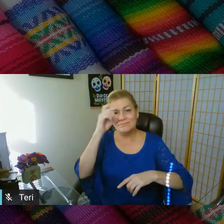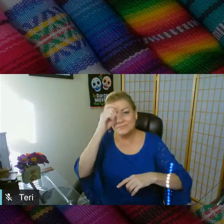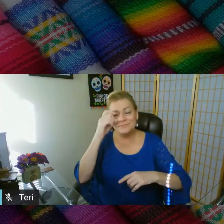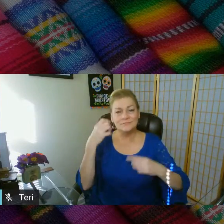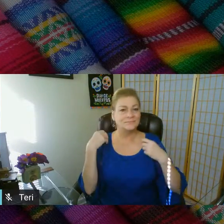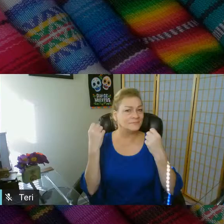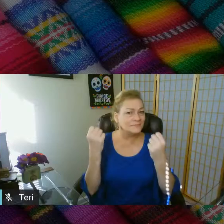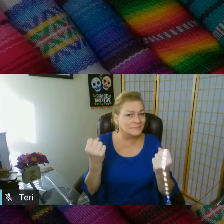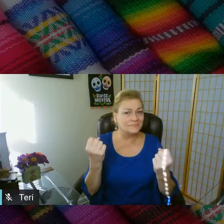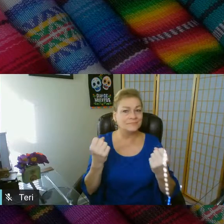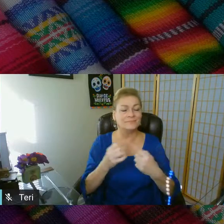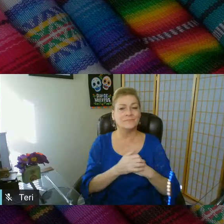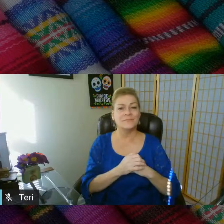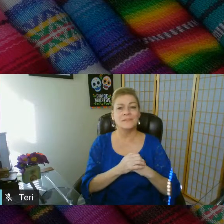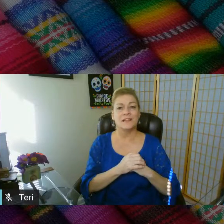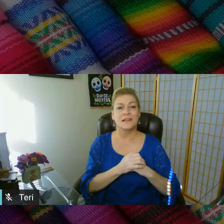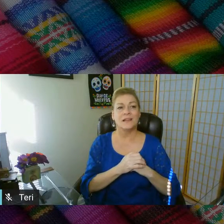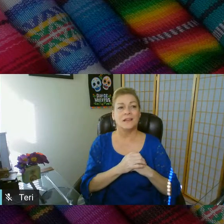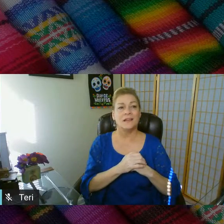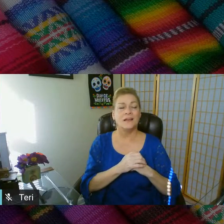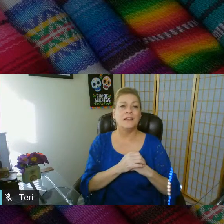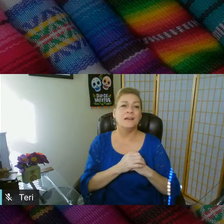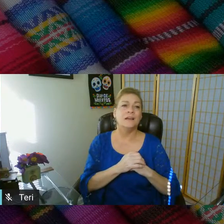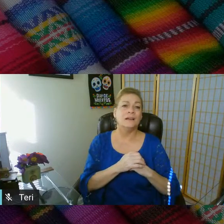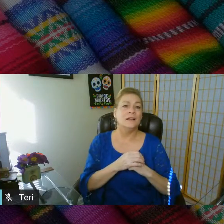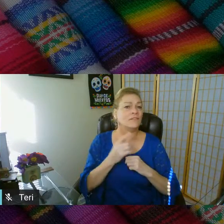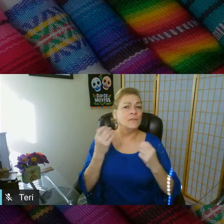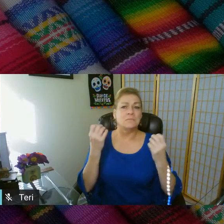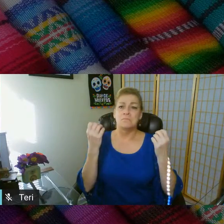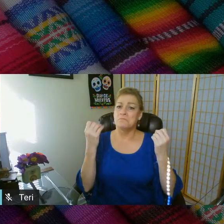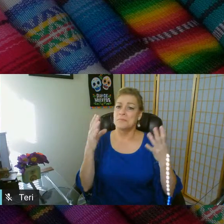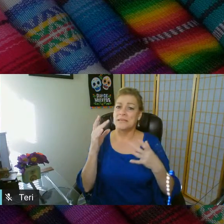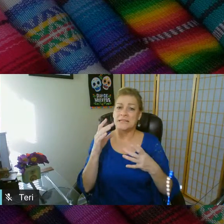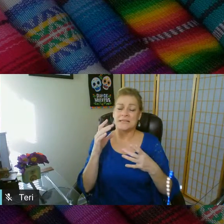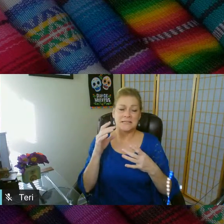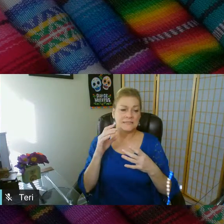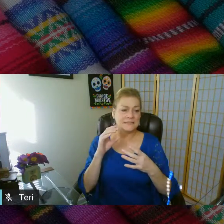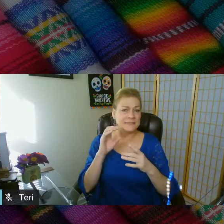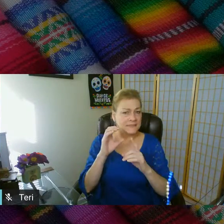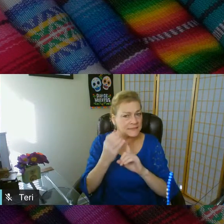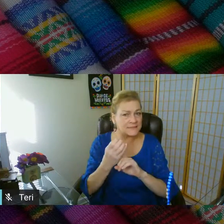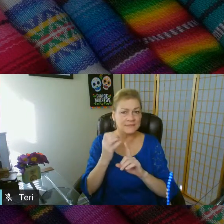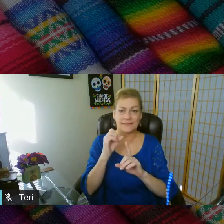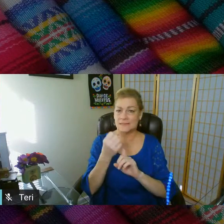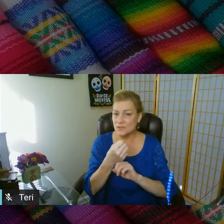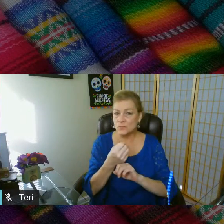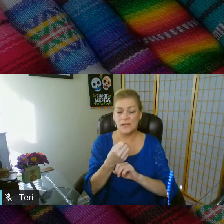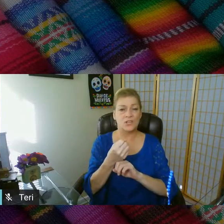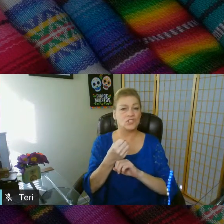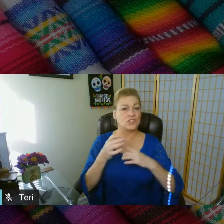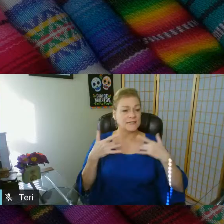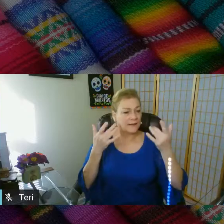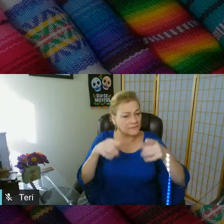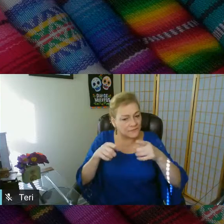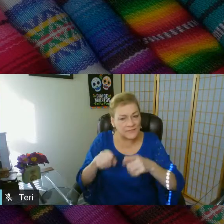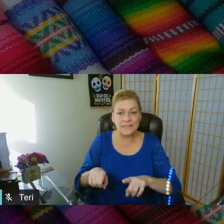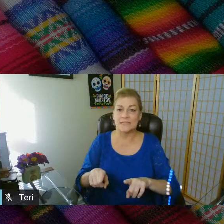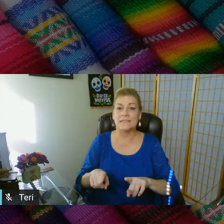for having lived through so many situations, circumstances, events,